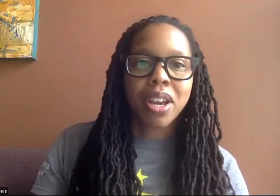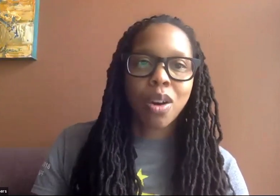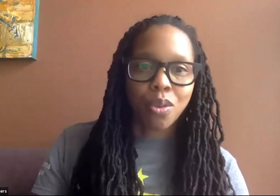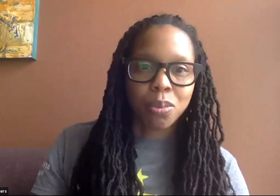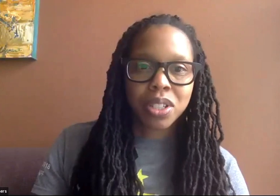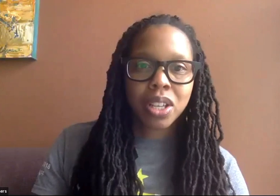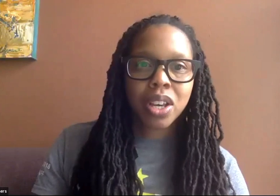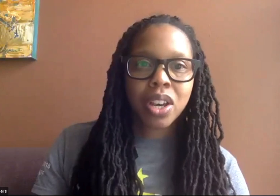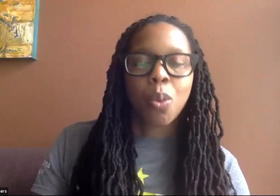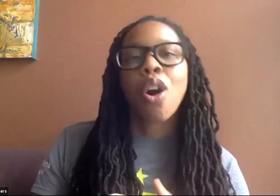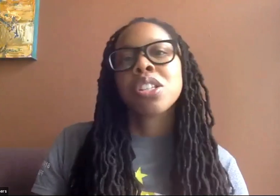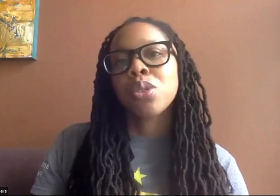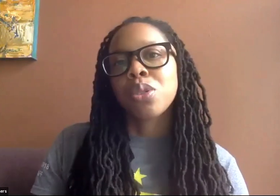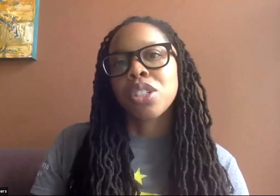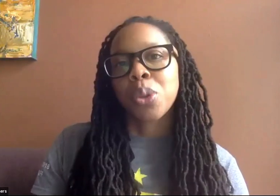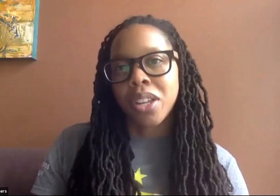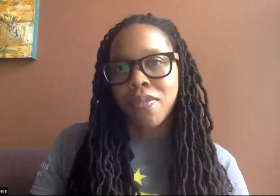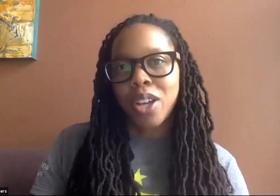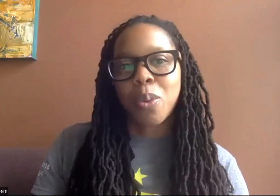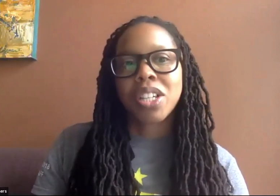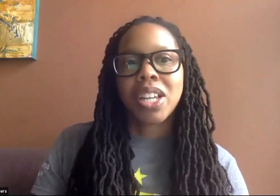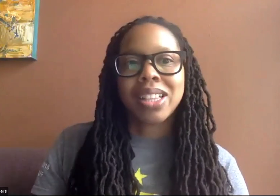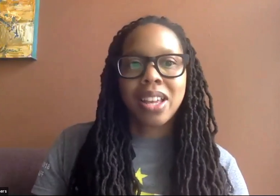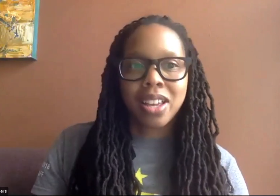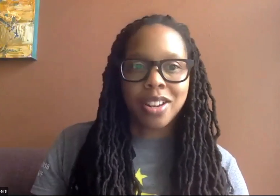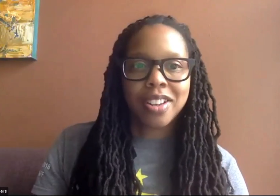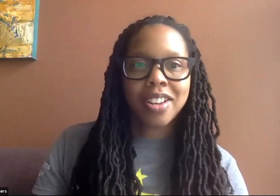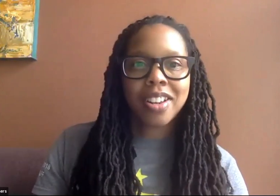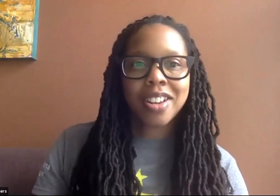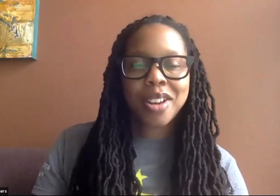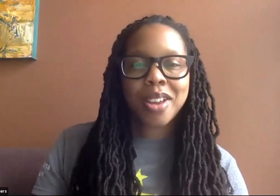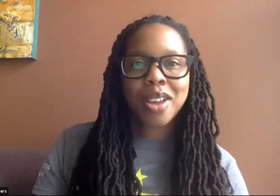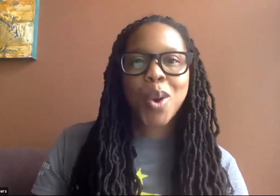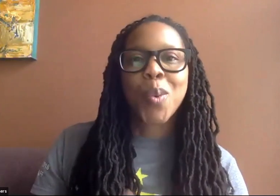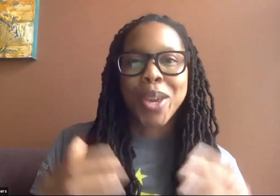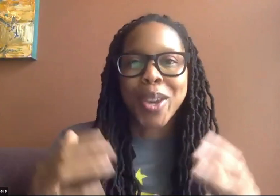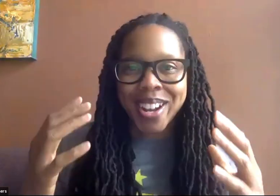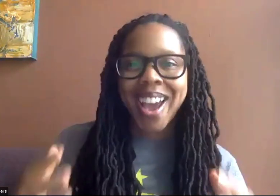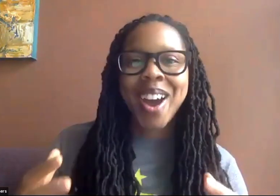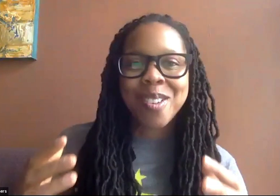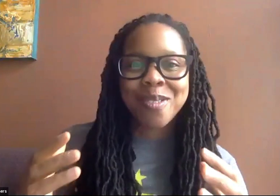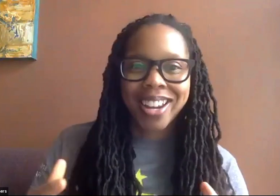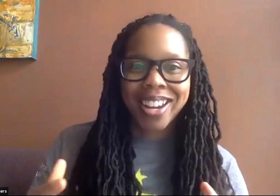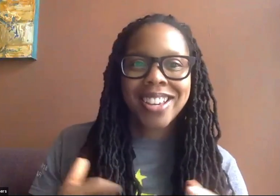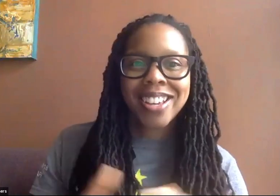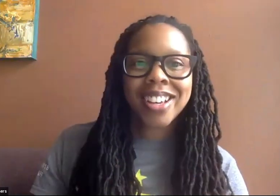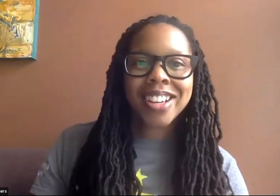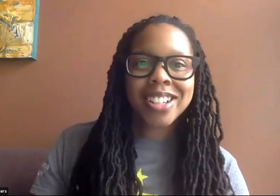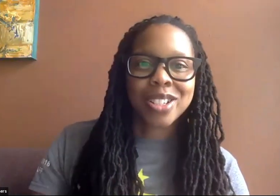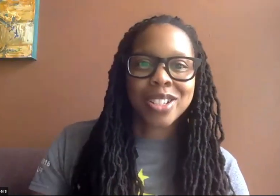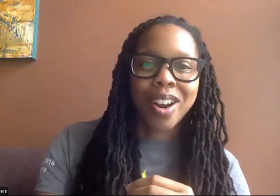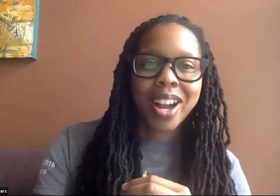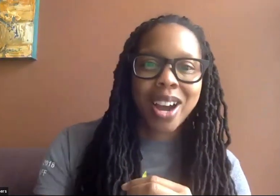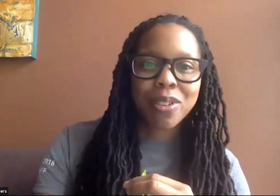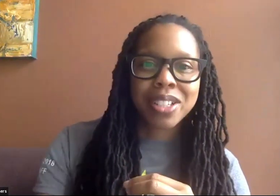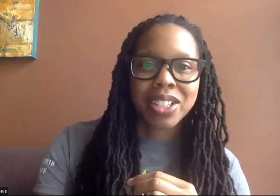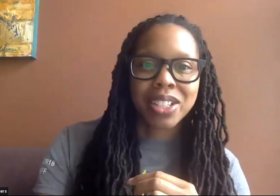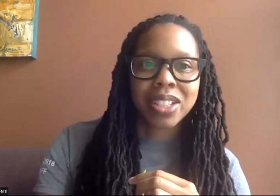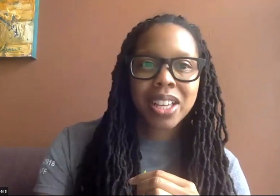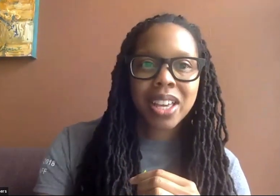the breakout groups. We'll also do a short evaluation at the end. We are now ready to start